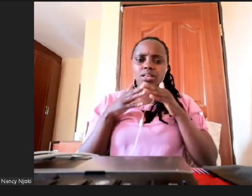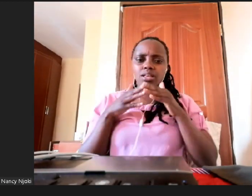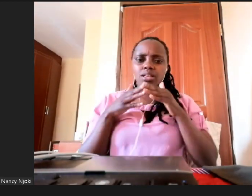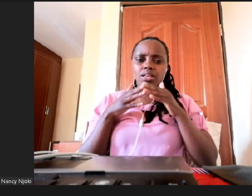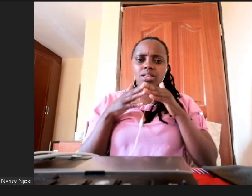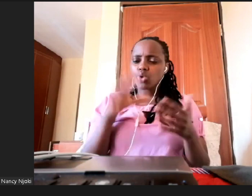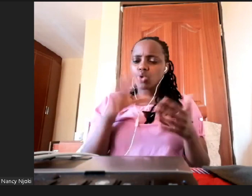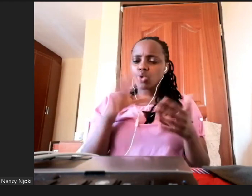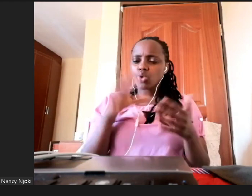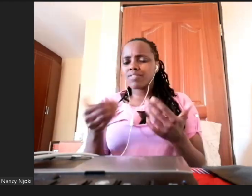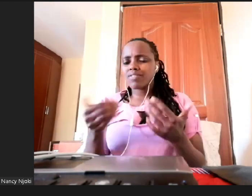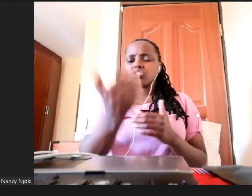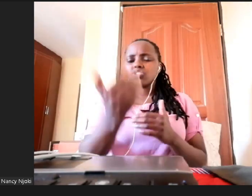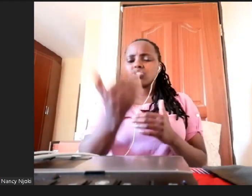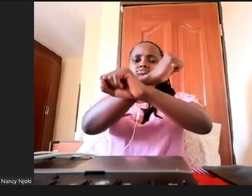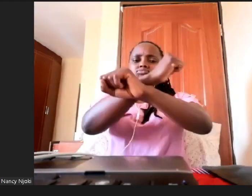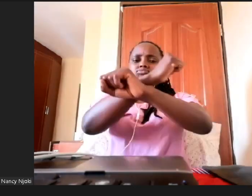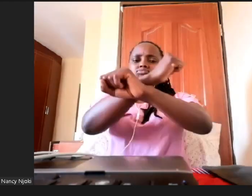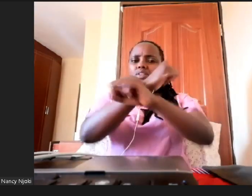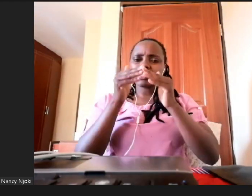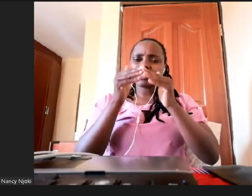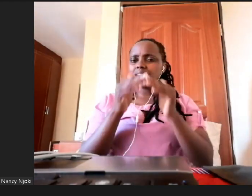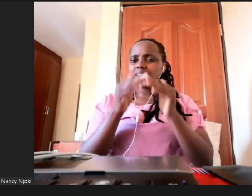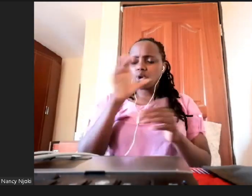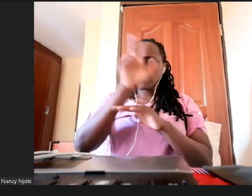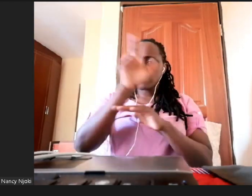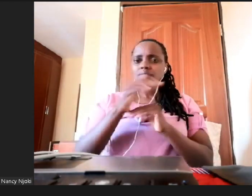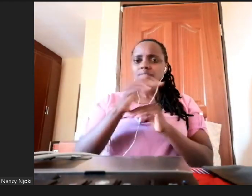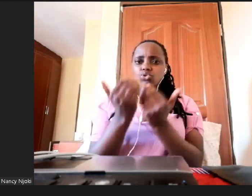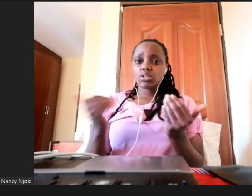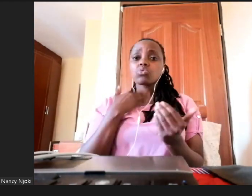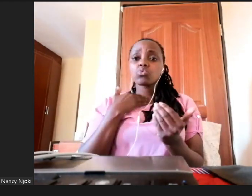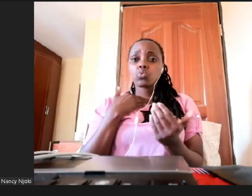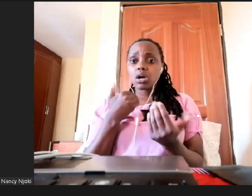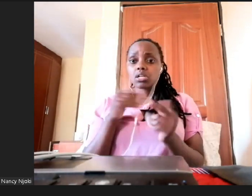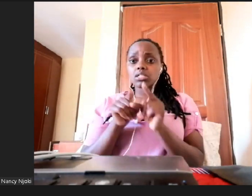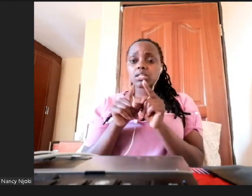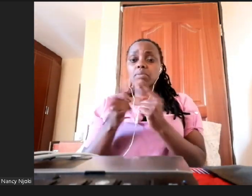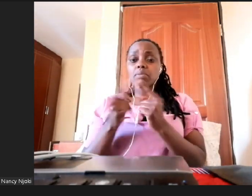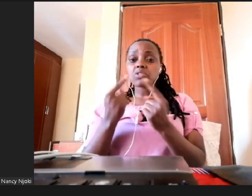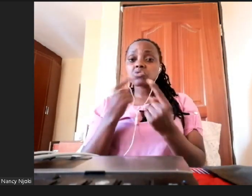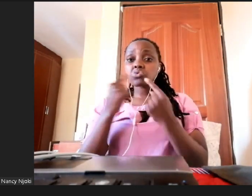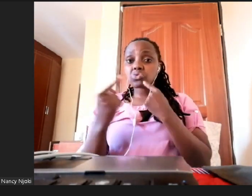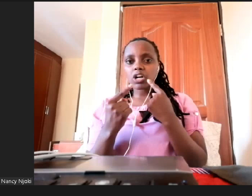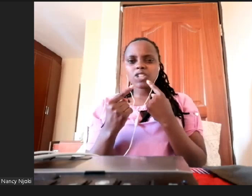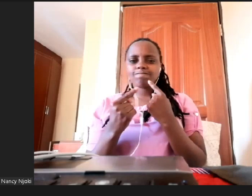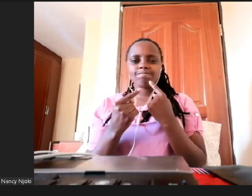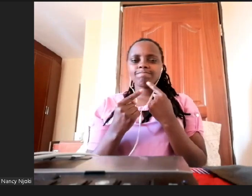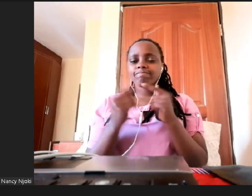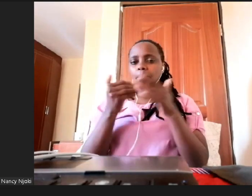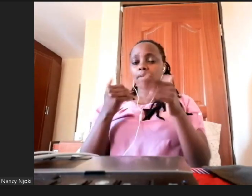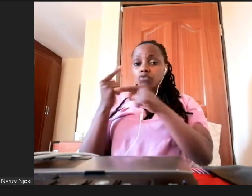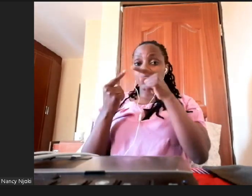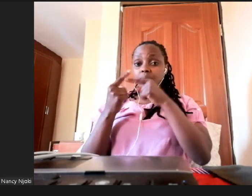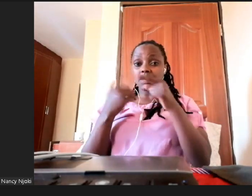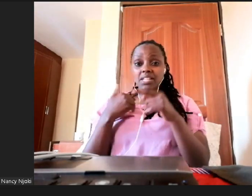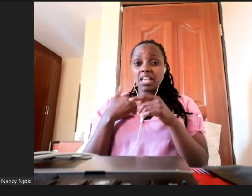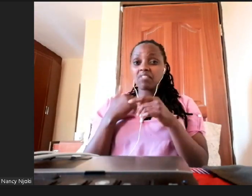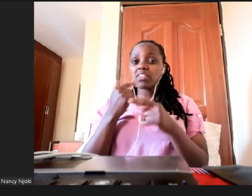protection, sexual abuse. Children don't want to stick out and say they have experienced